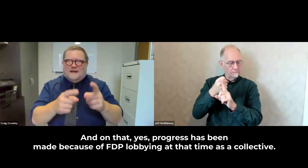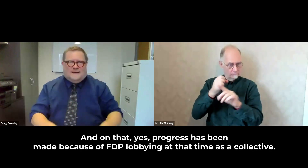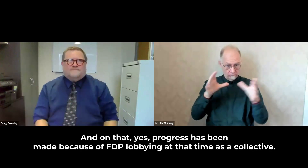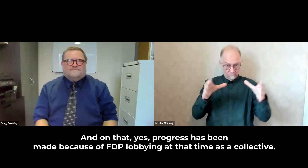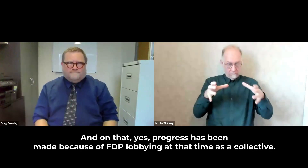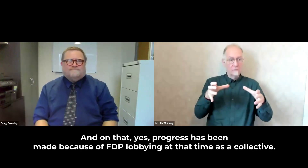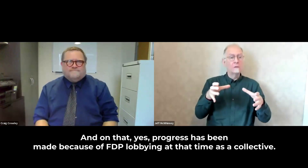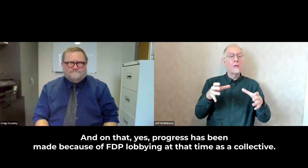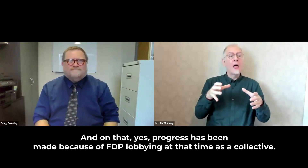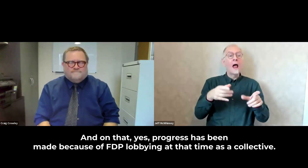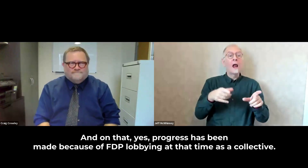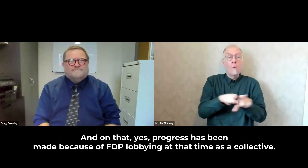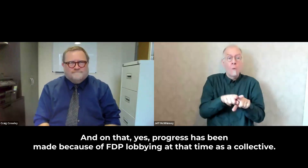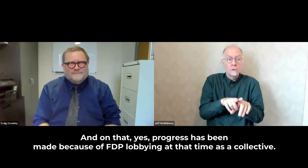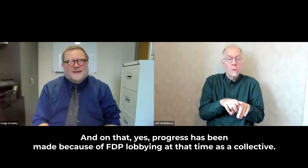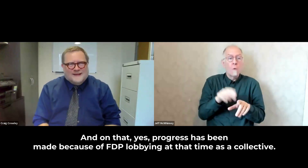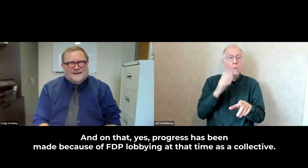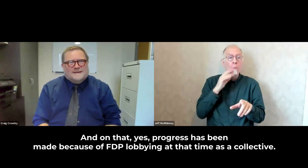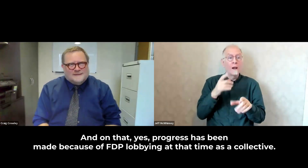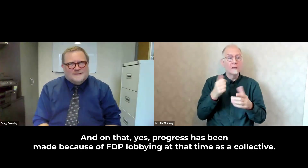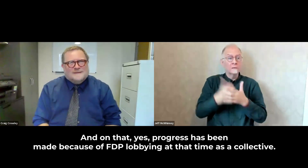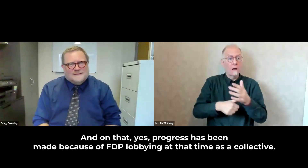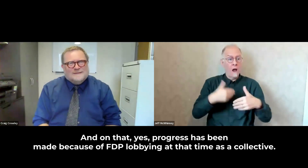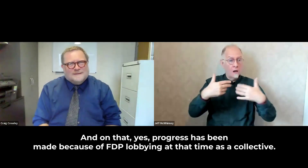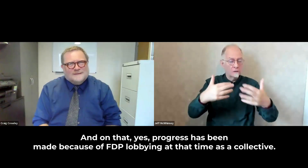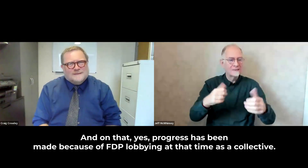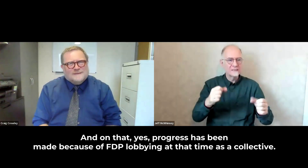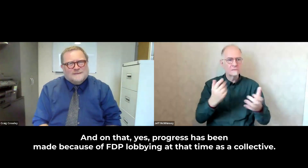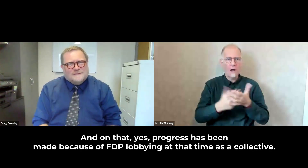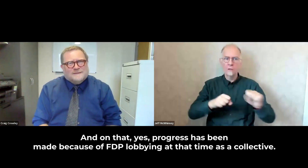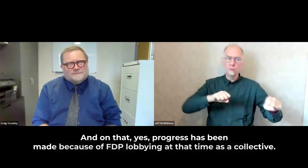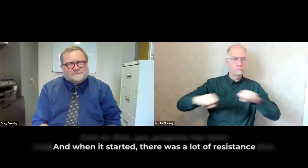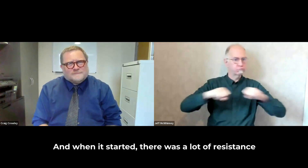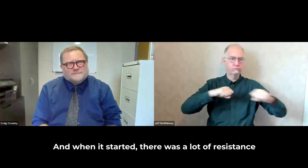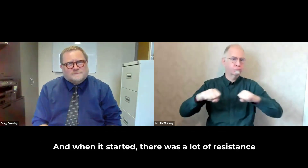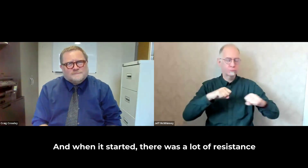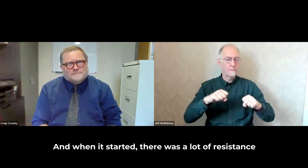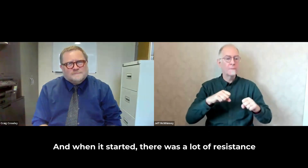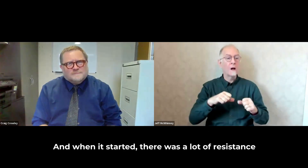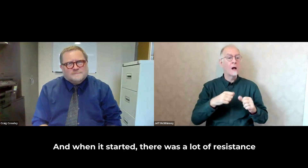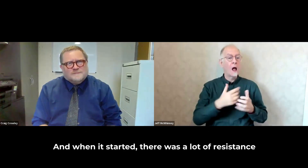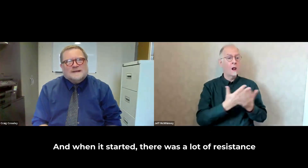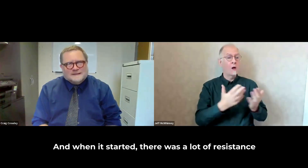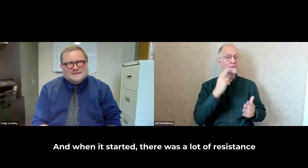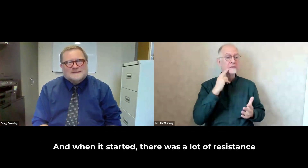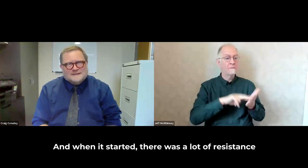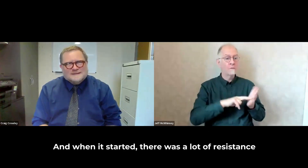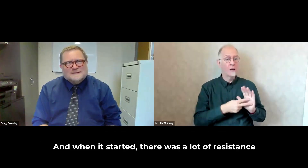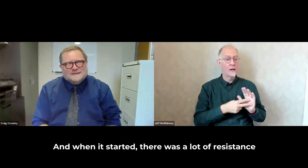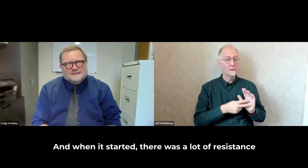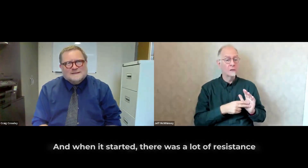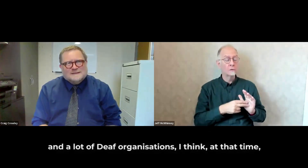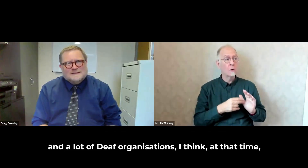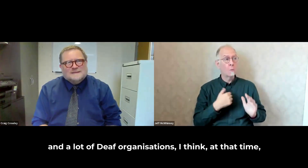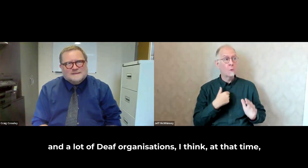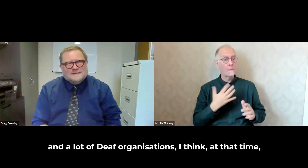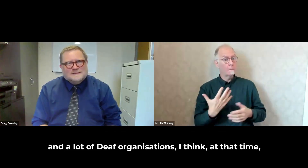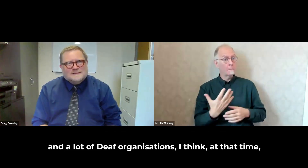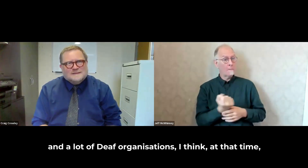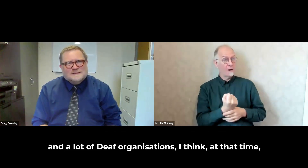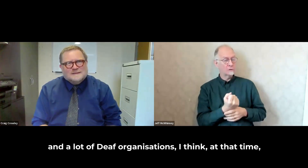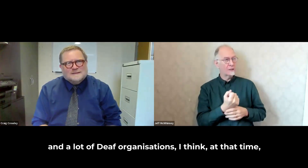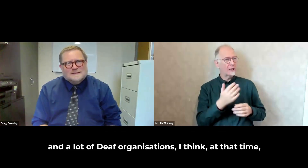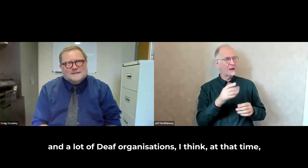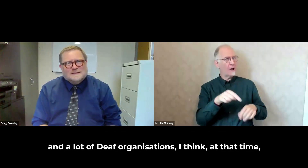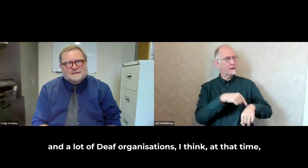of FDP lobbying at that time as a collective. And when it started, there was a lot of resistance and a lot